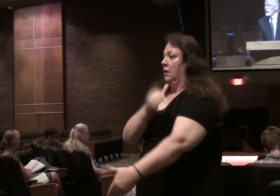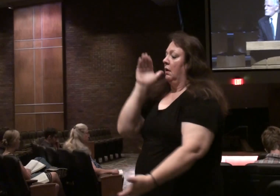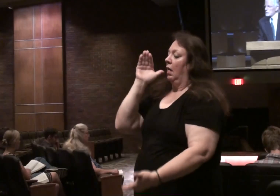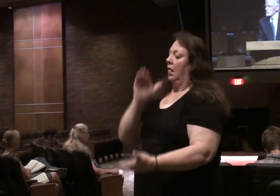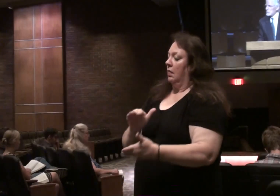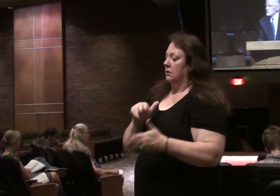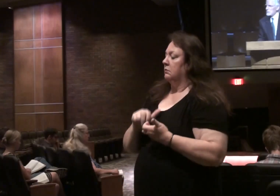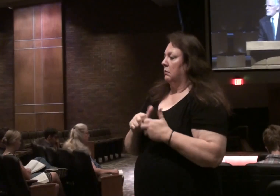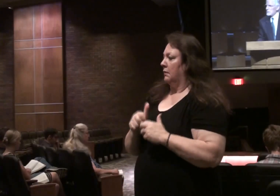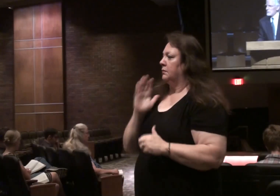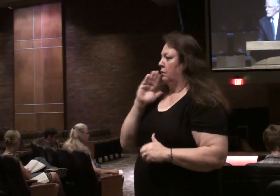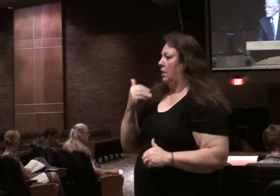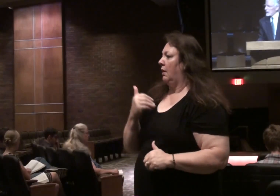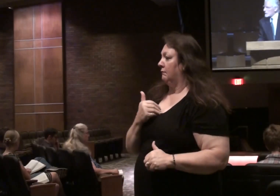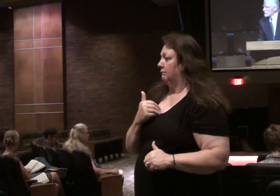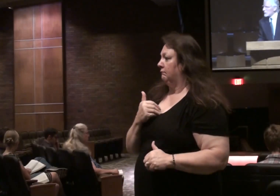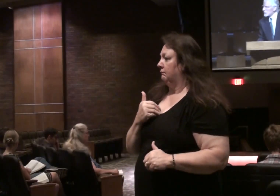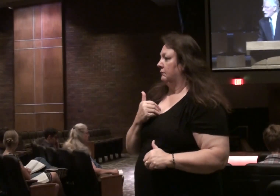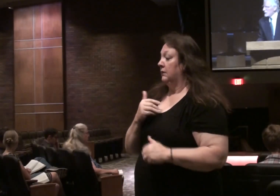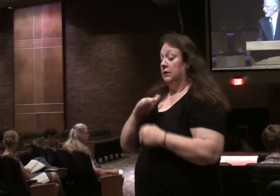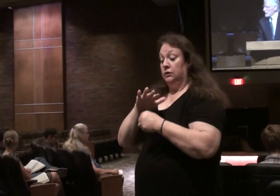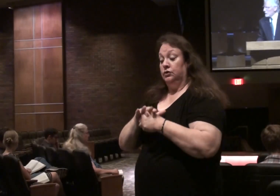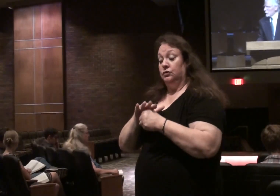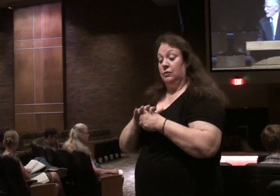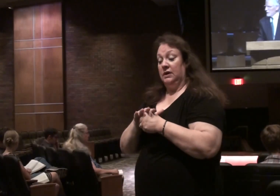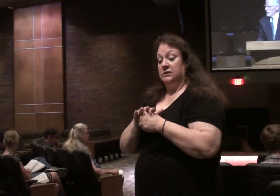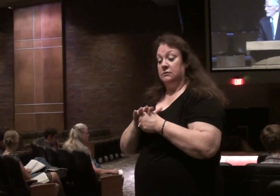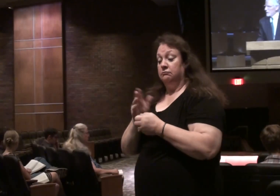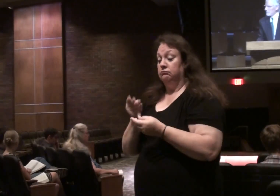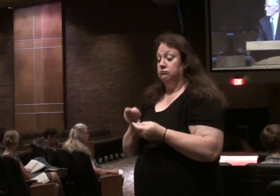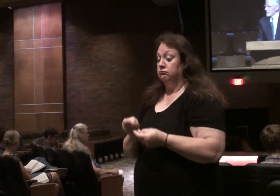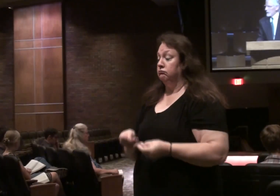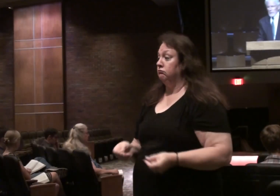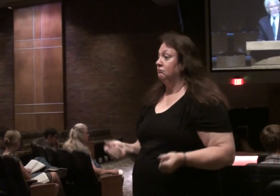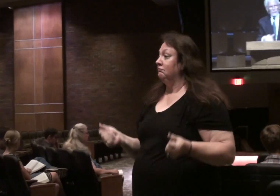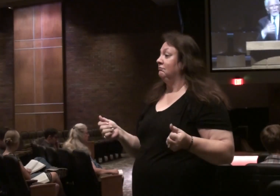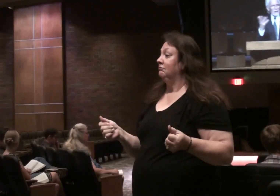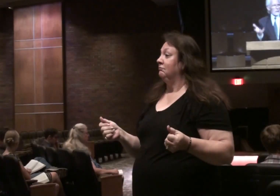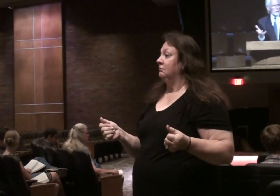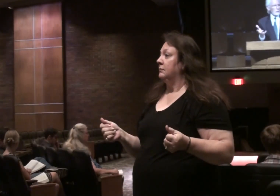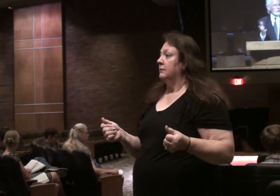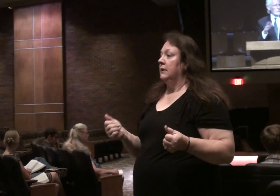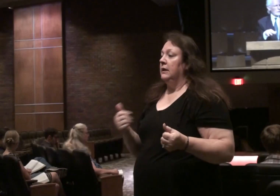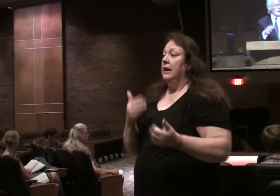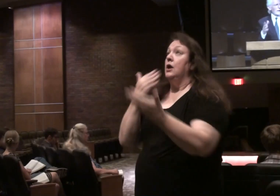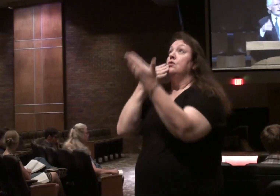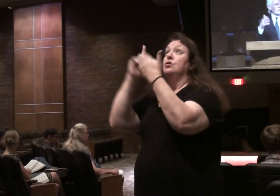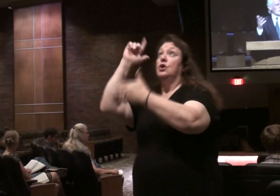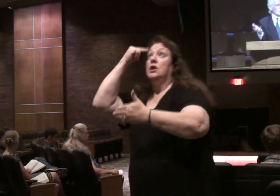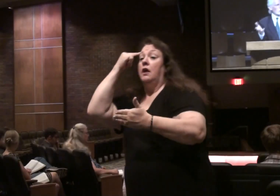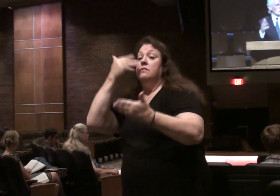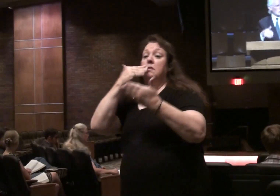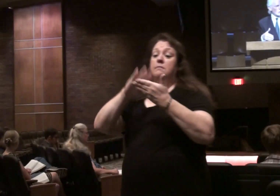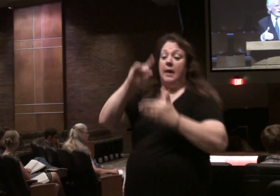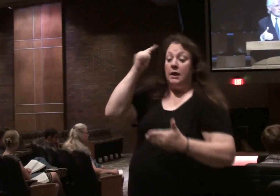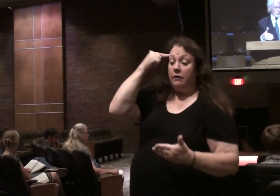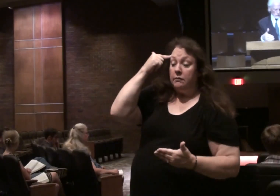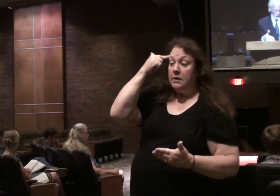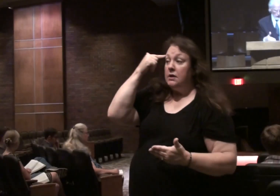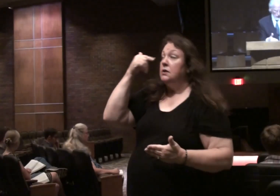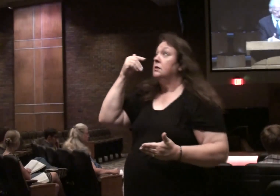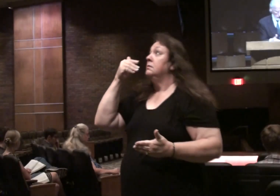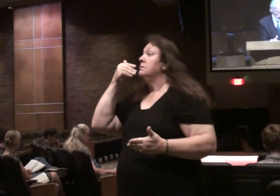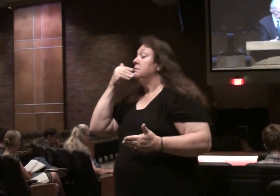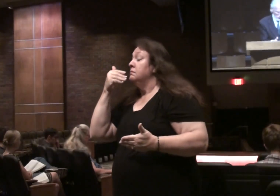less problems. That will take some of the stress out of your life. Now, he doesn't get into good government, good rulers, bad